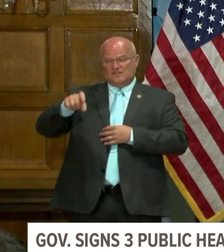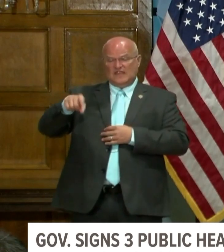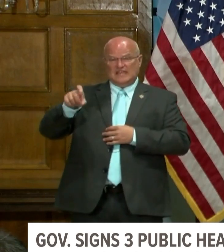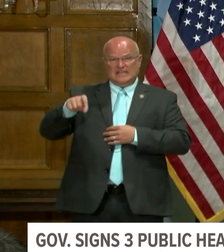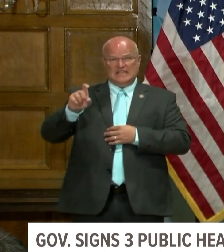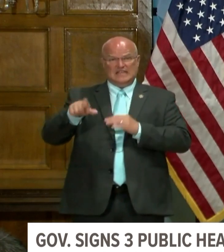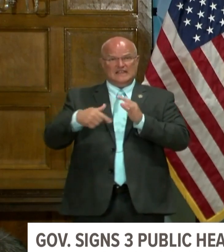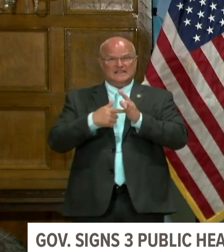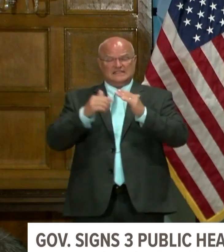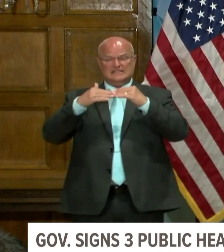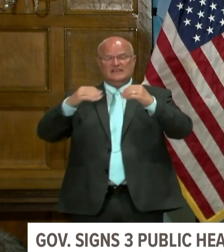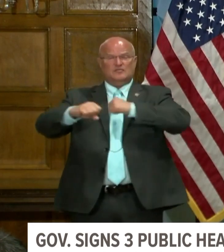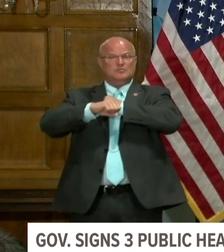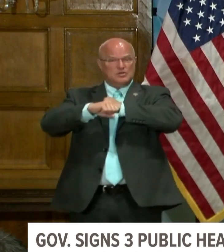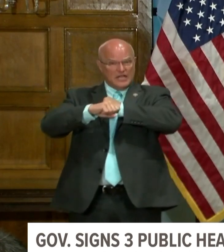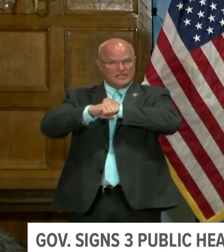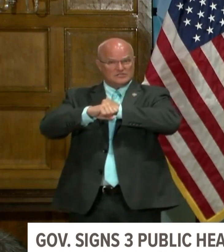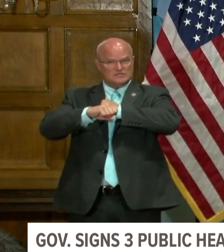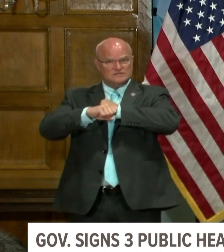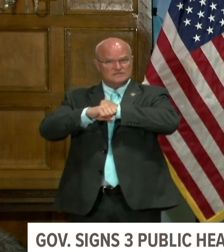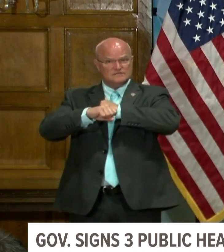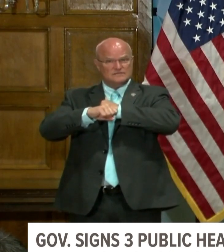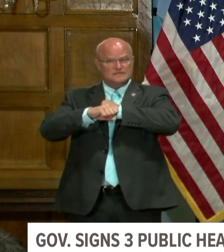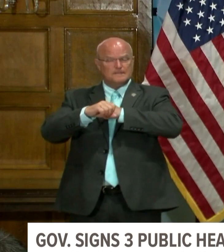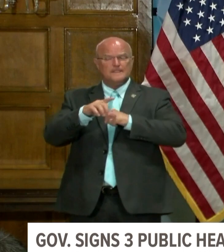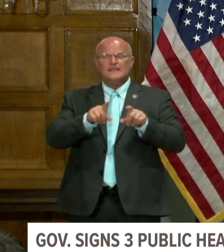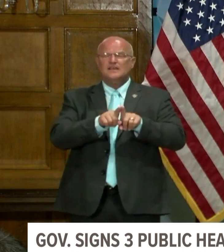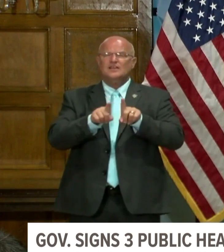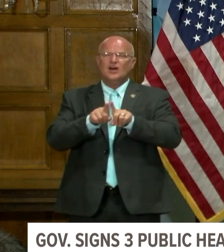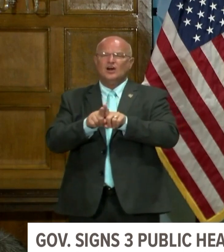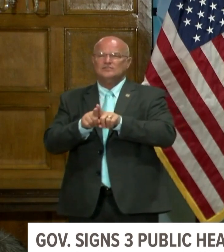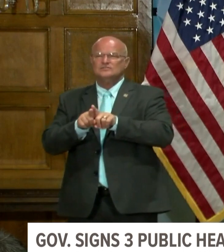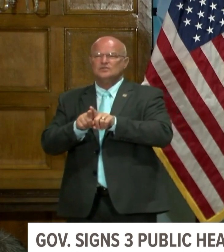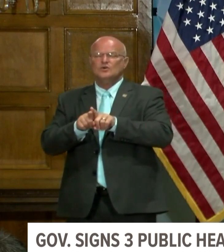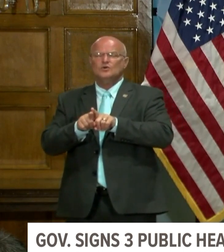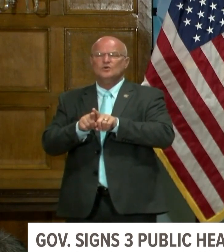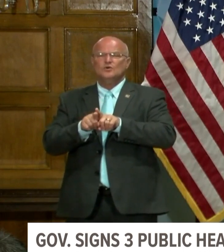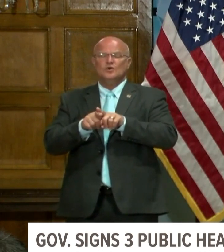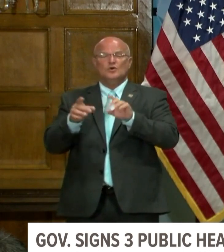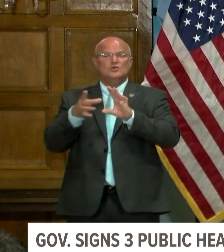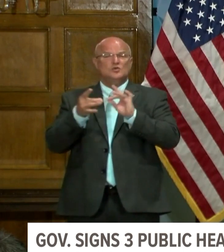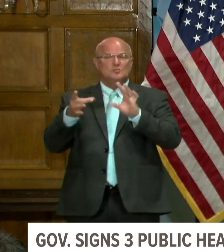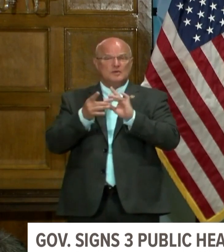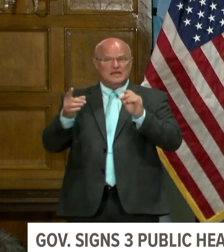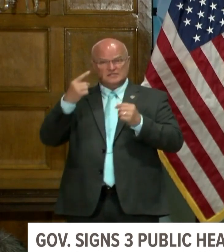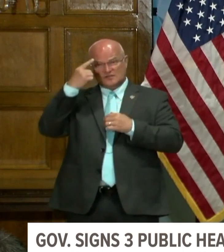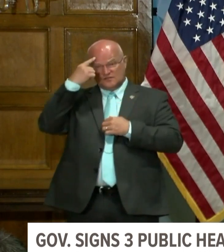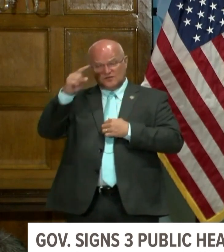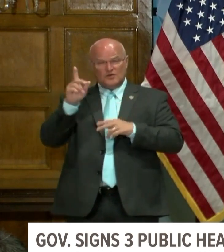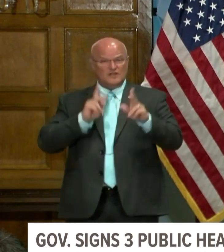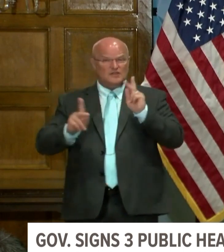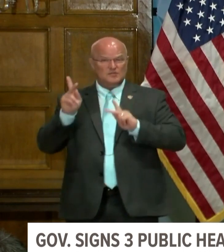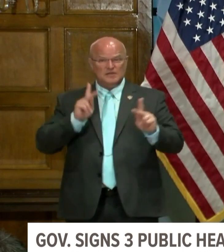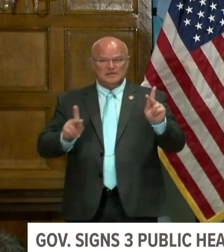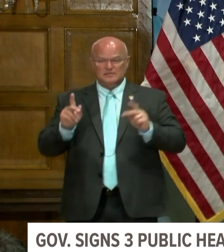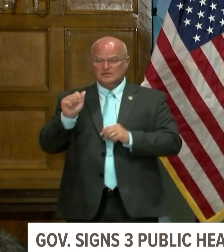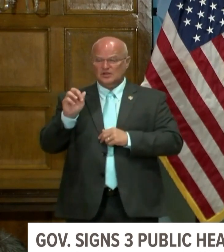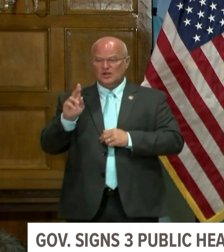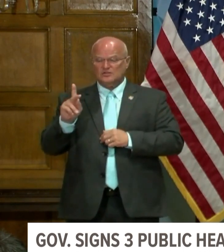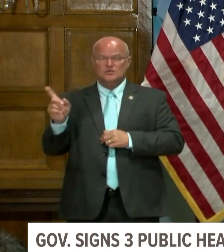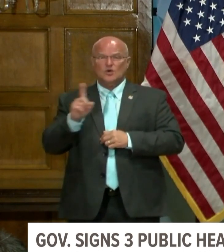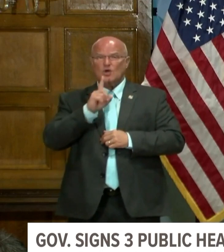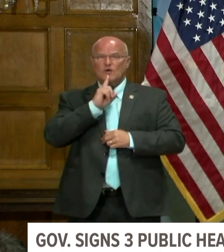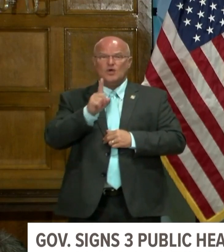this level of protection? And also related to that, your message to Arkansans about where we